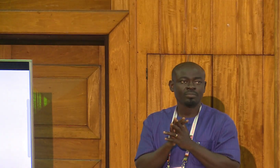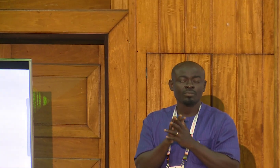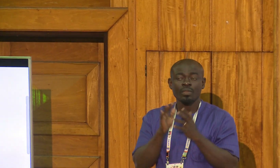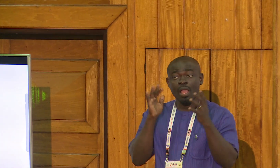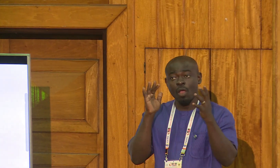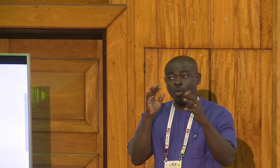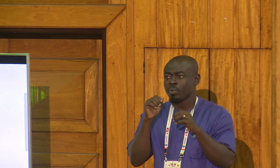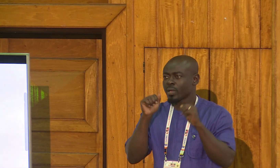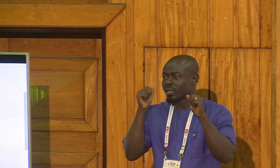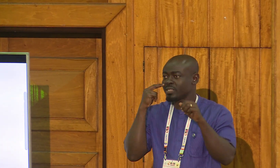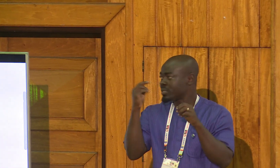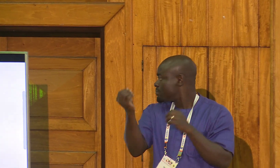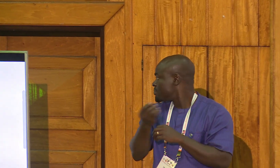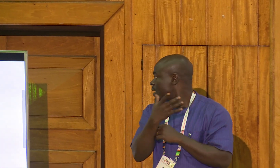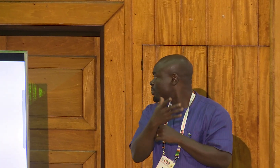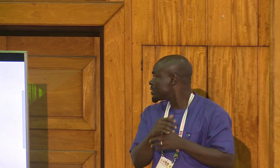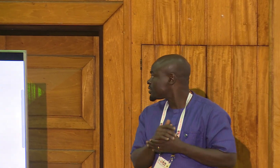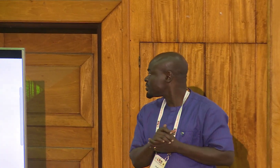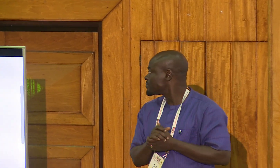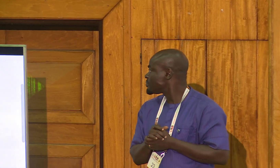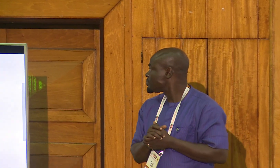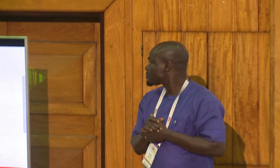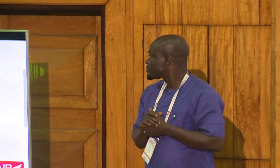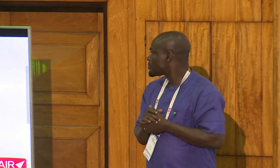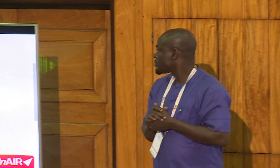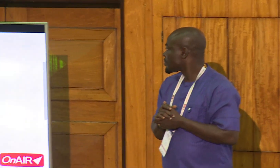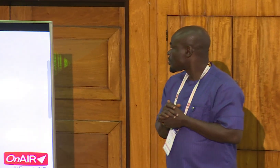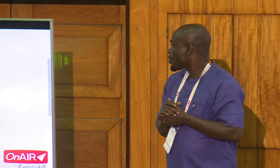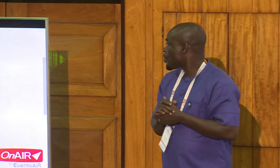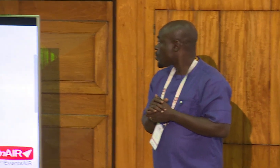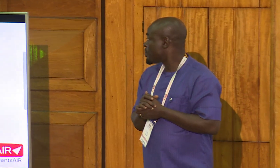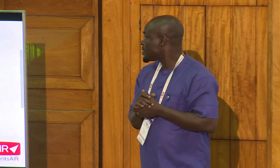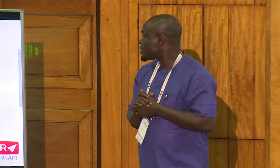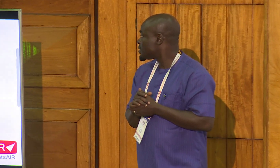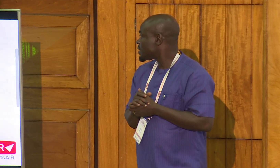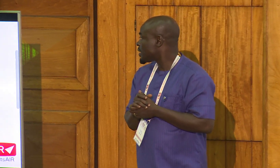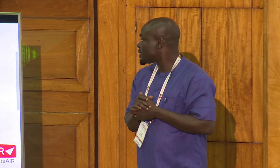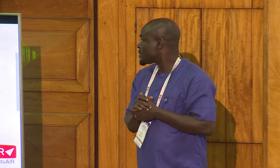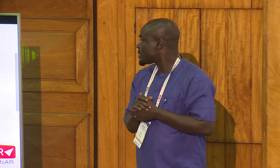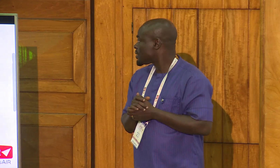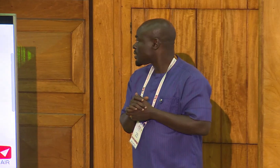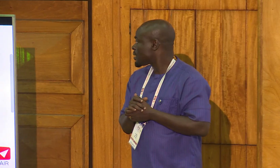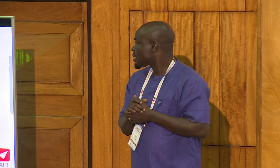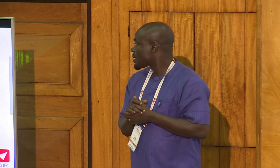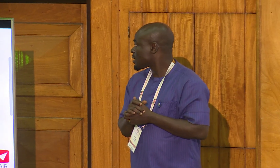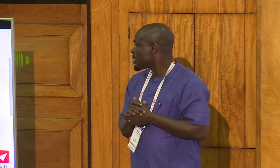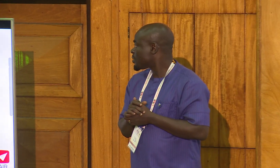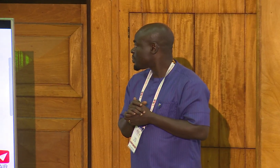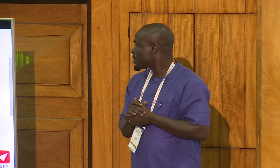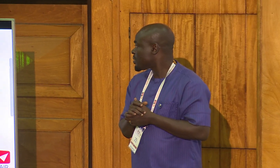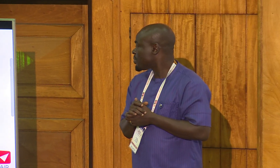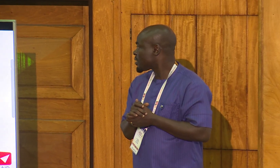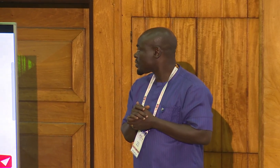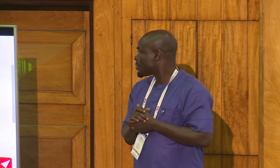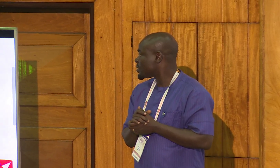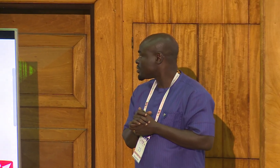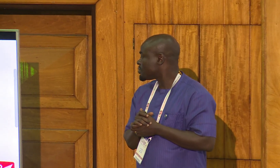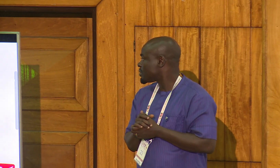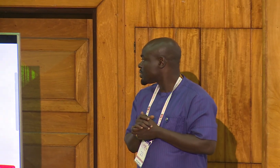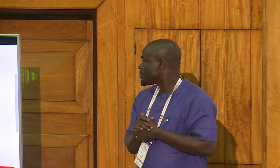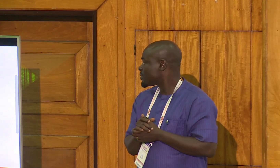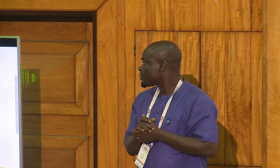you can see my slides, and I'm going to start. Please let me know if there are any